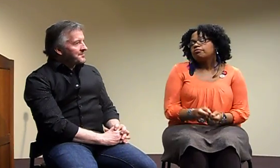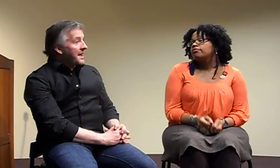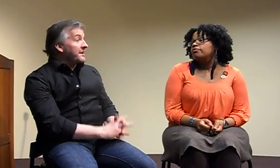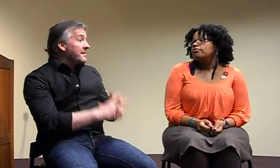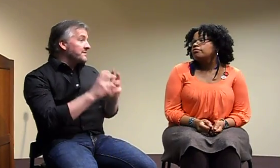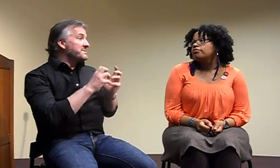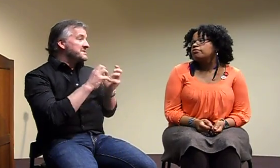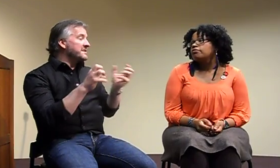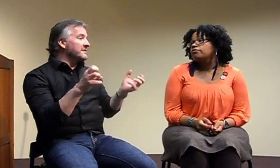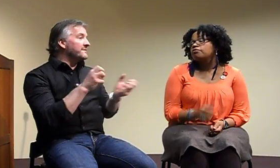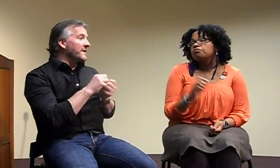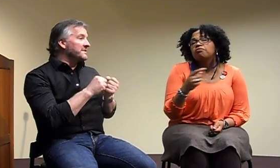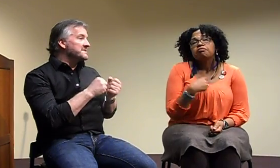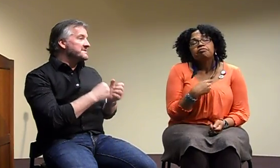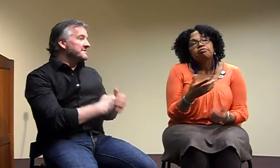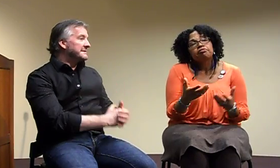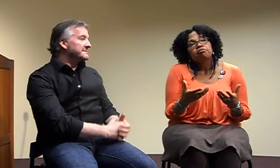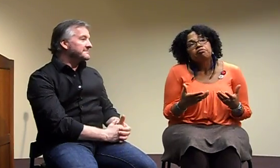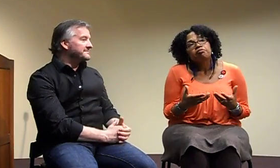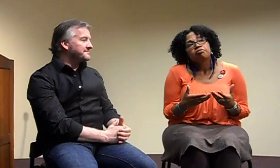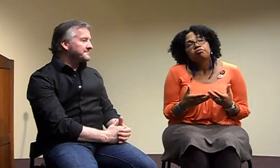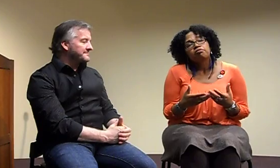And I have a particular fondness